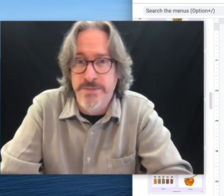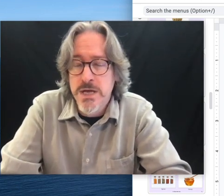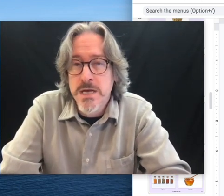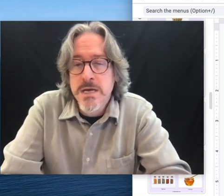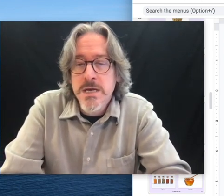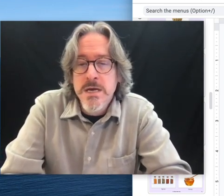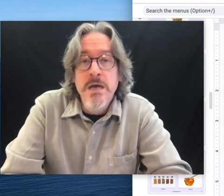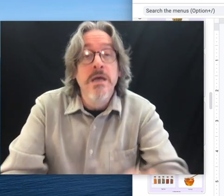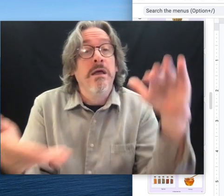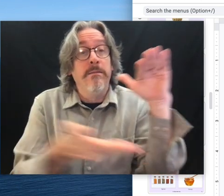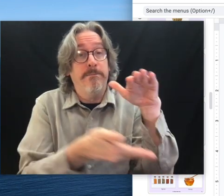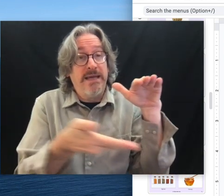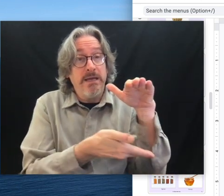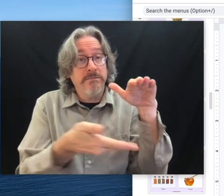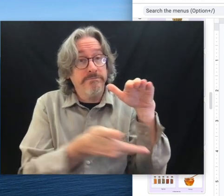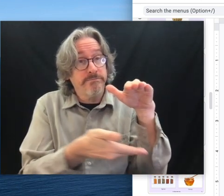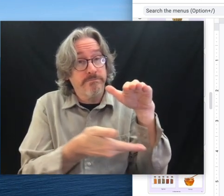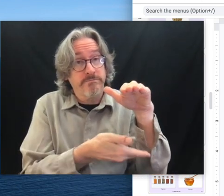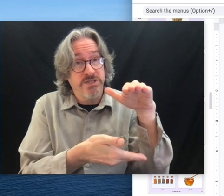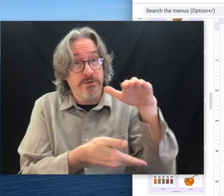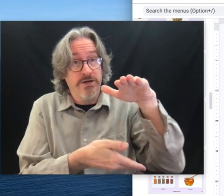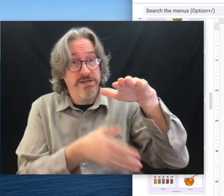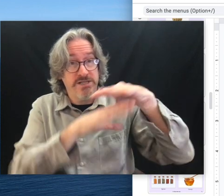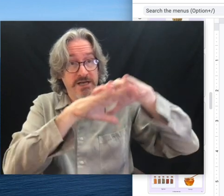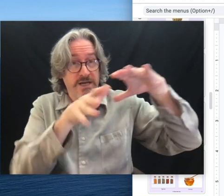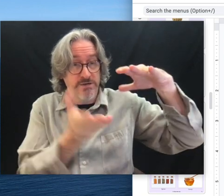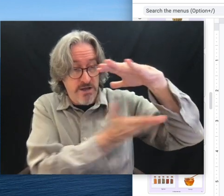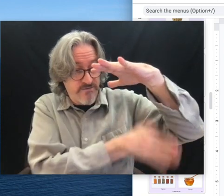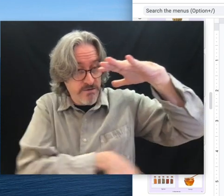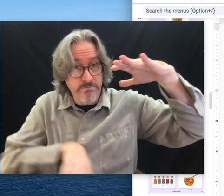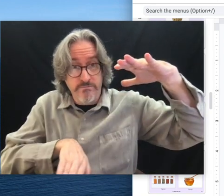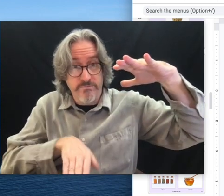So. Baking. So here's